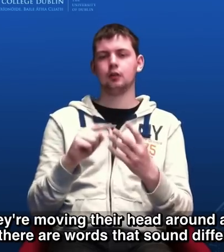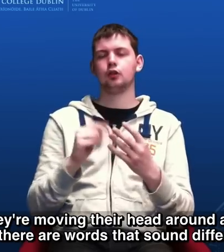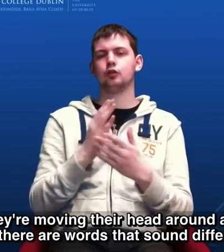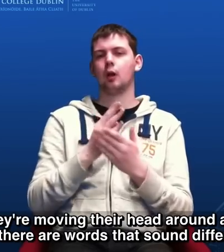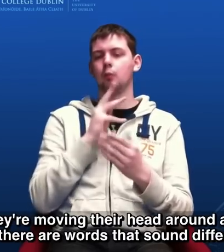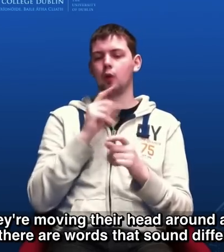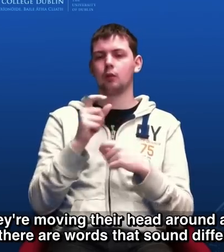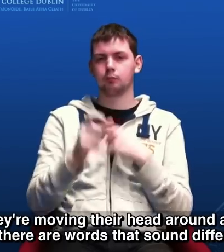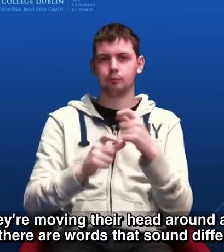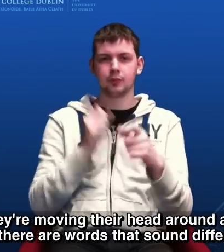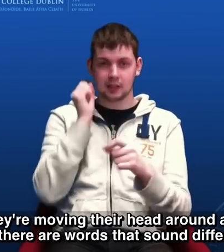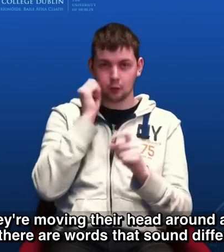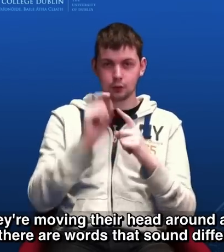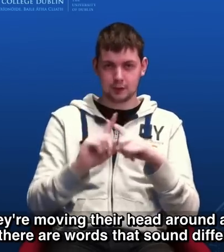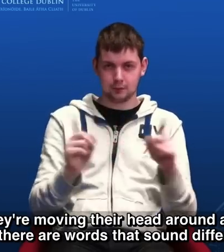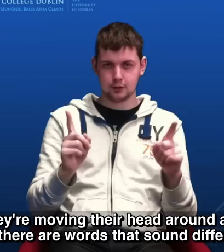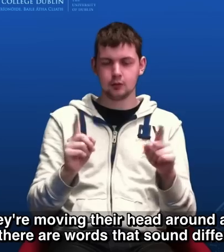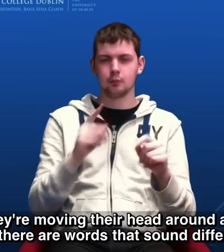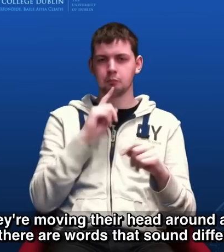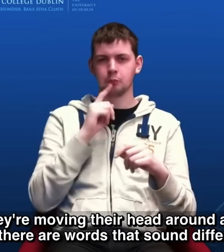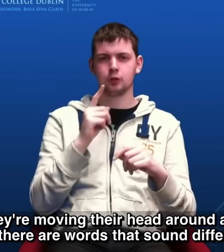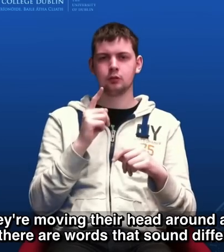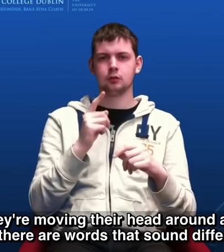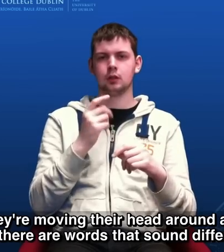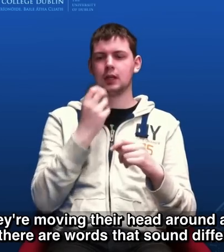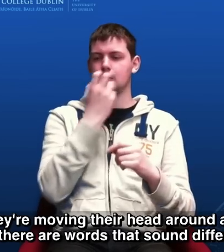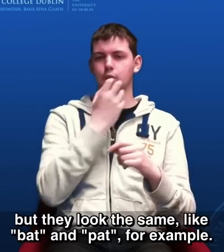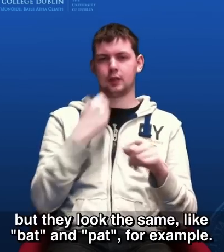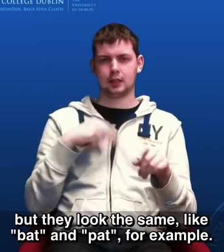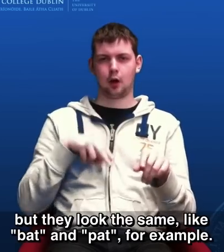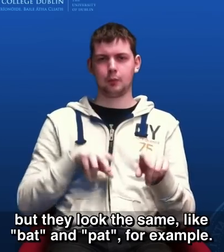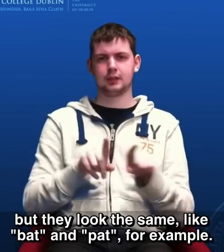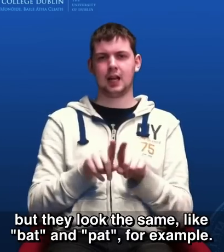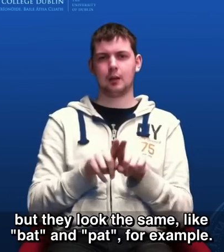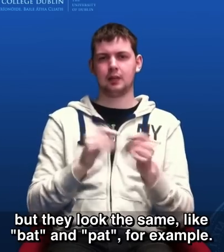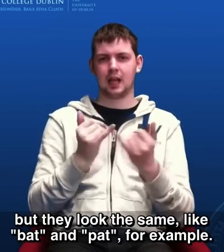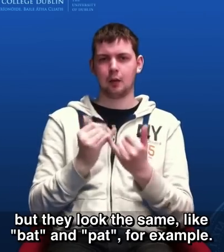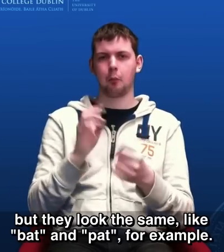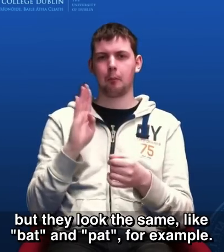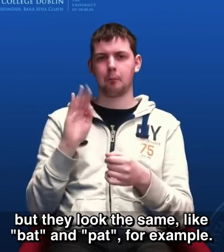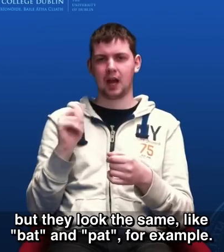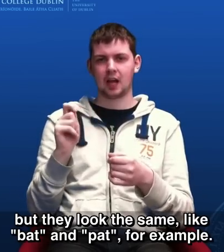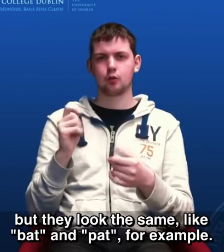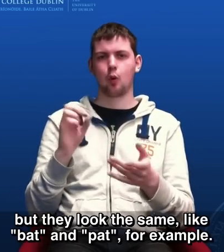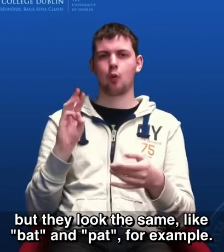are words that kind of sound different, but they look the same. Like bat and pat, for example.